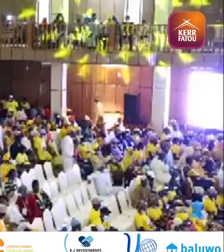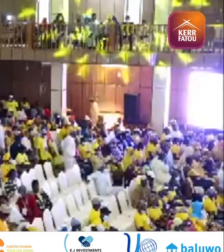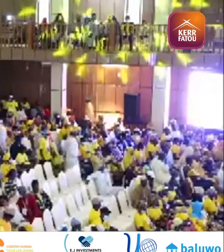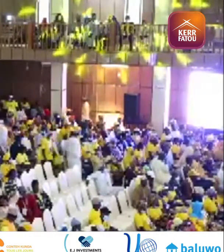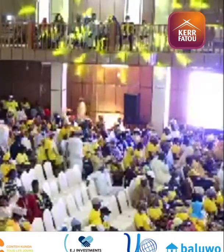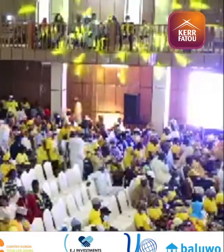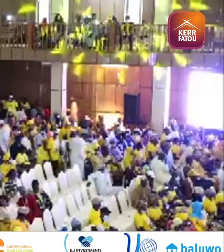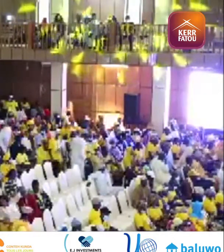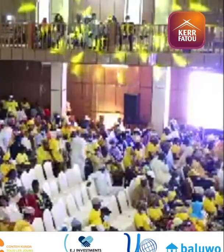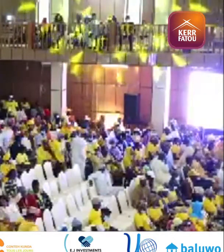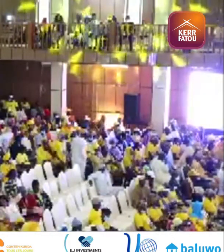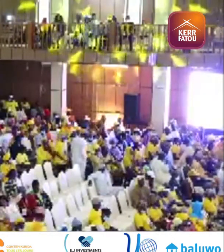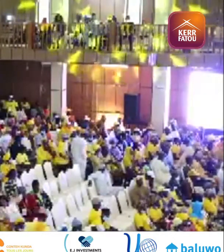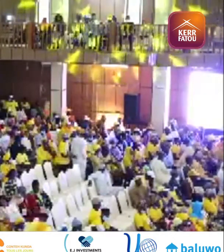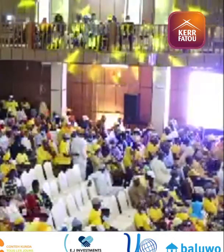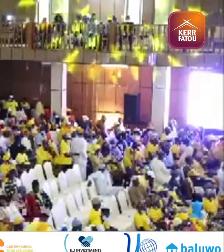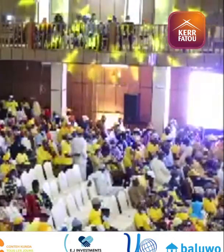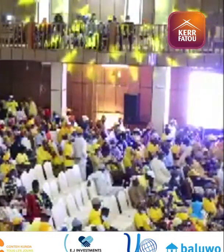other